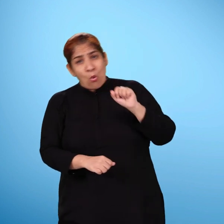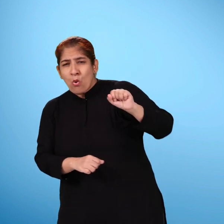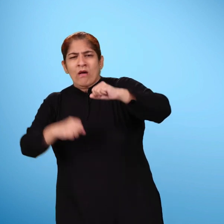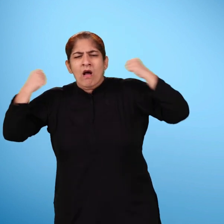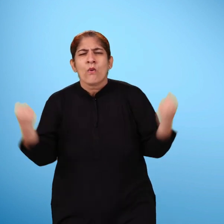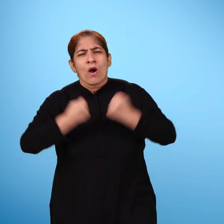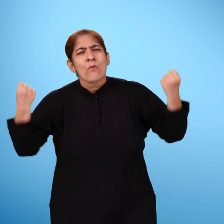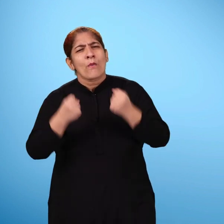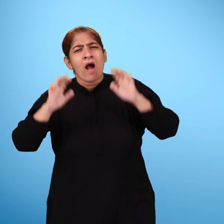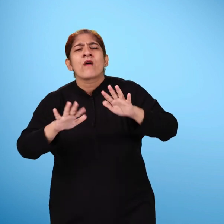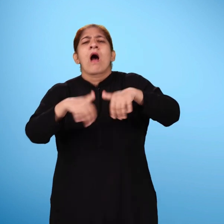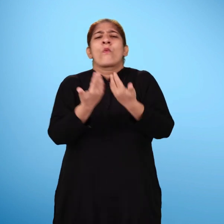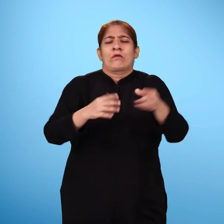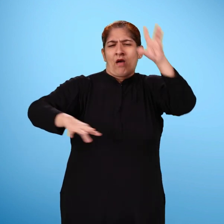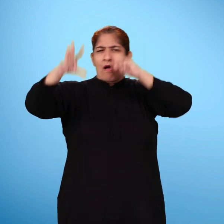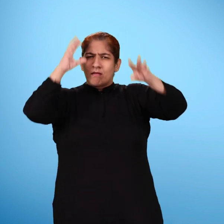Encourage children to learn how to learn.